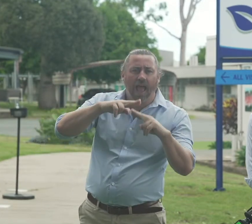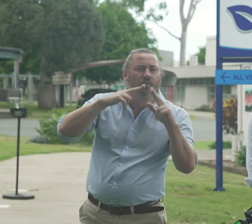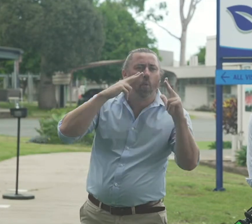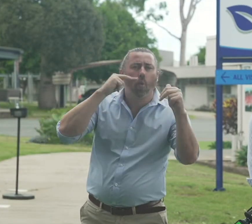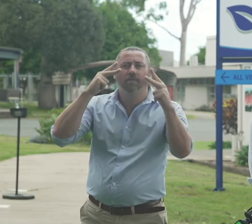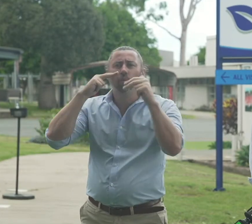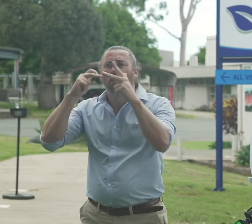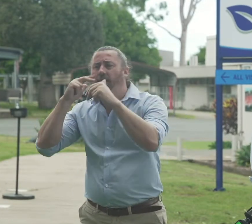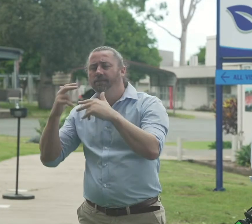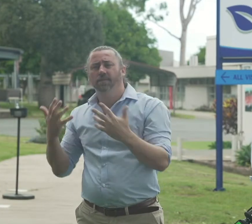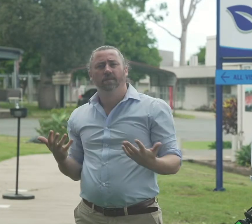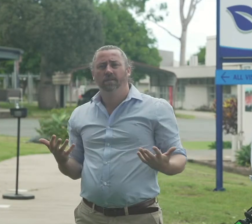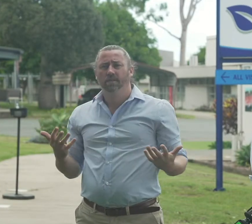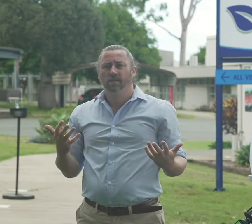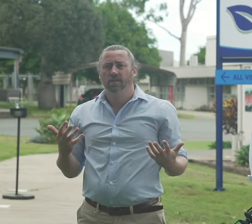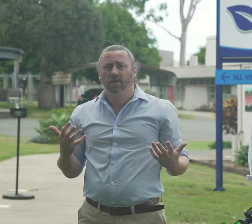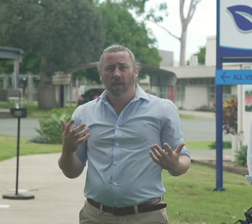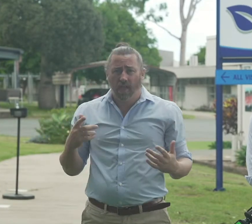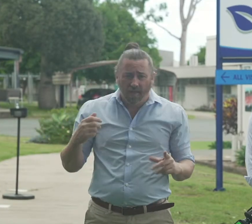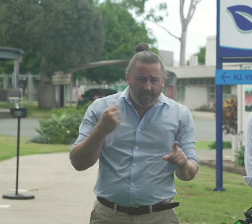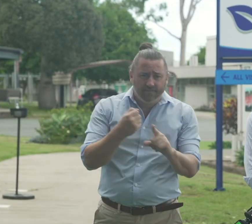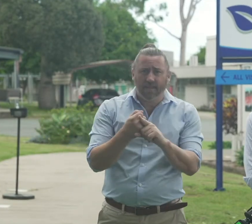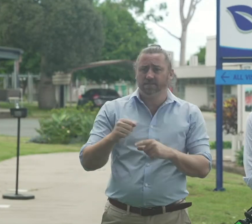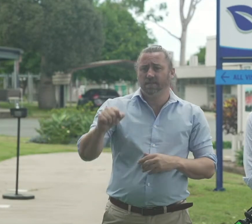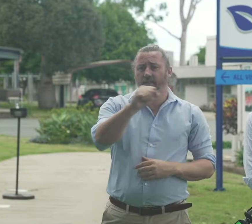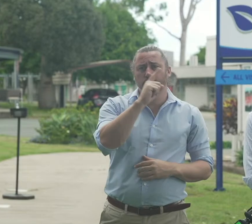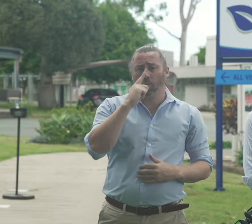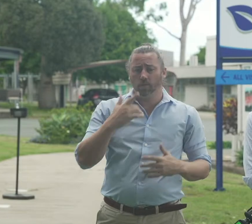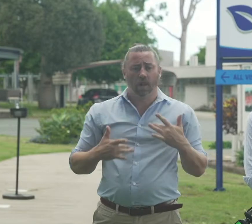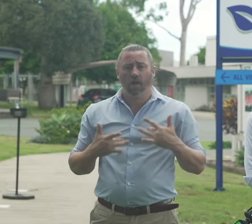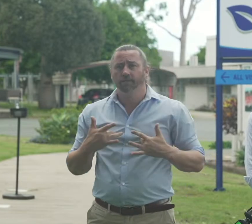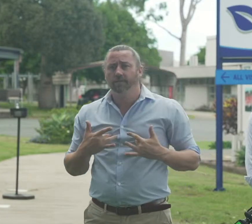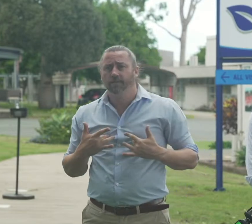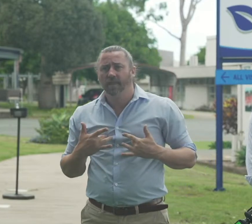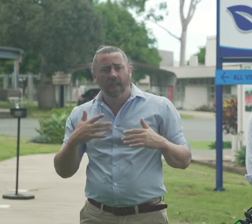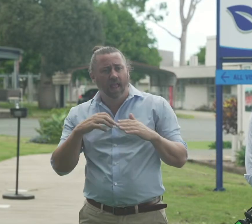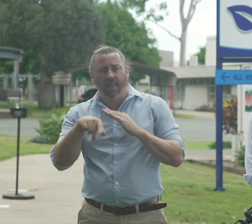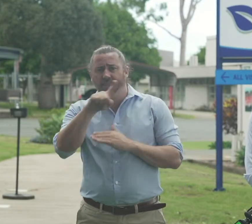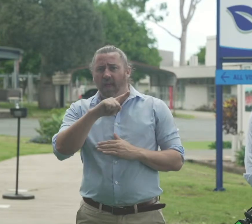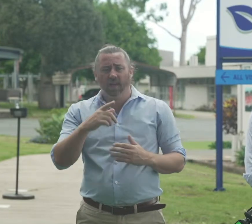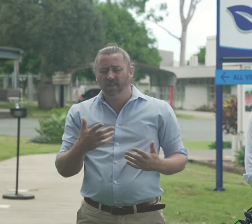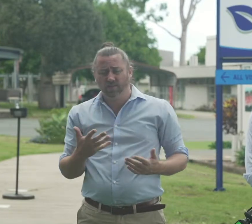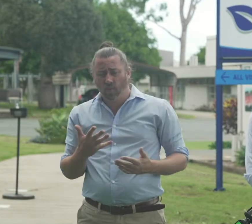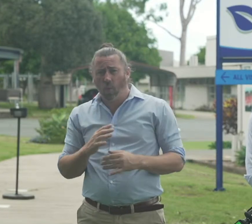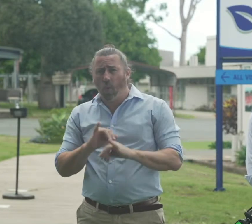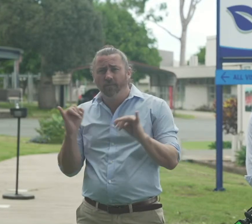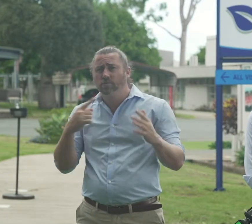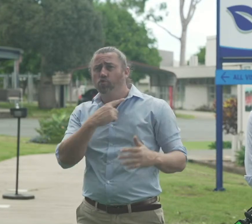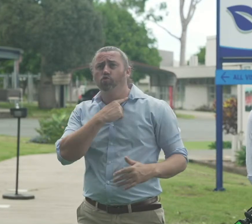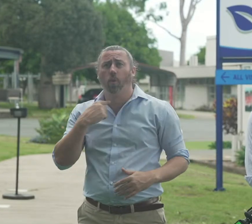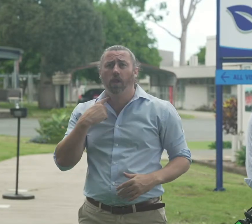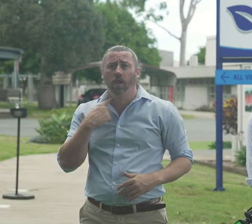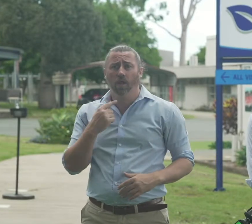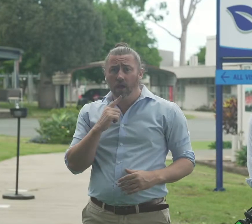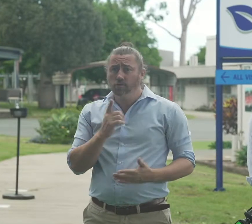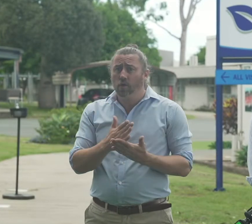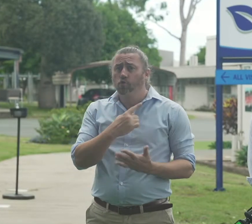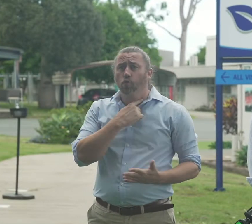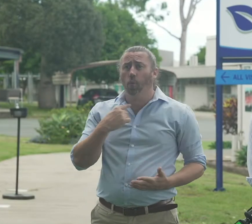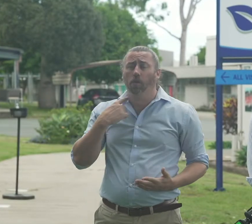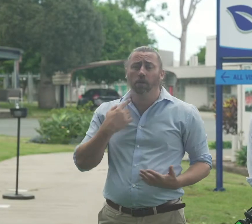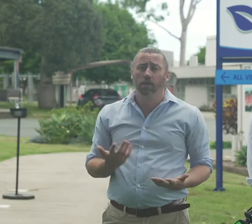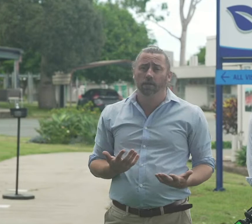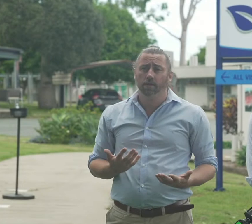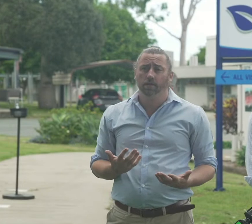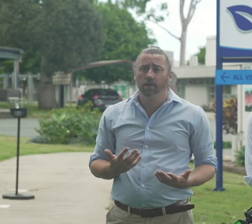on the lives of individuals in those facilities is, you know, it's almost cruel. You've got people who